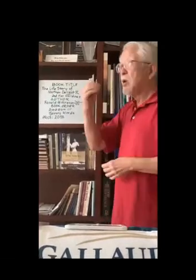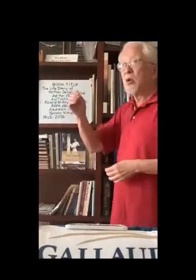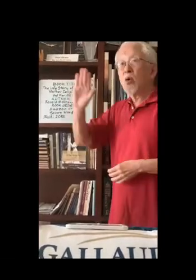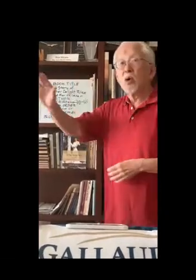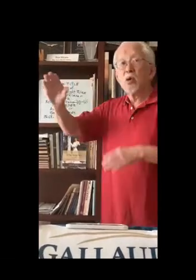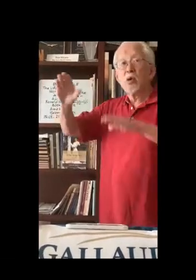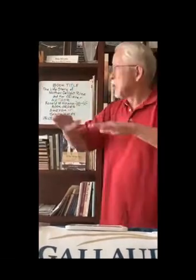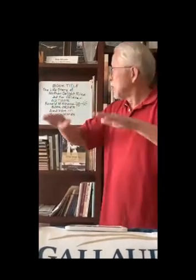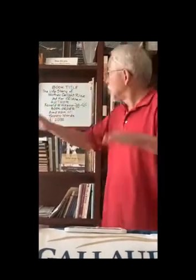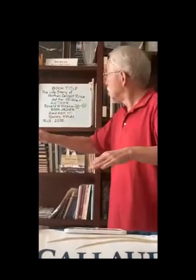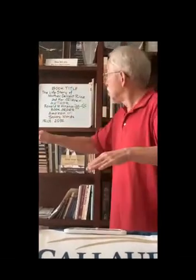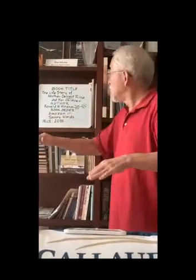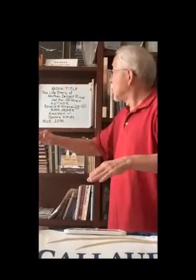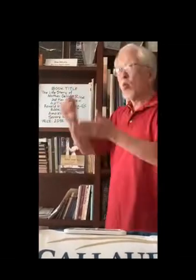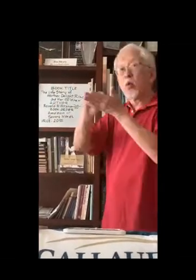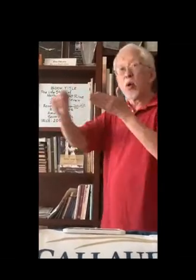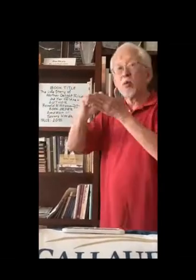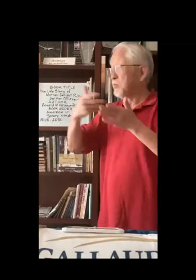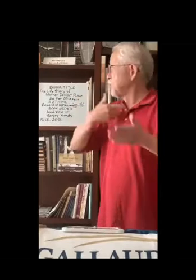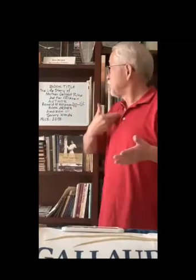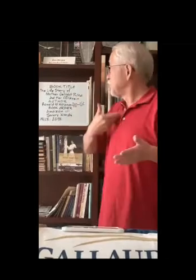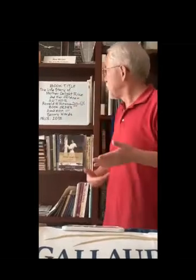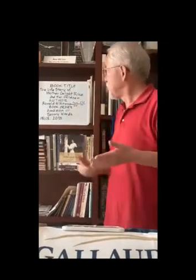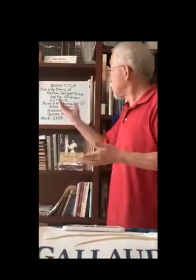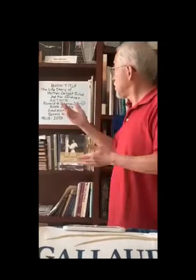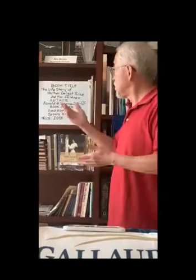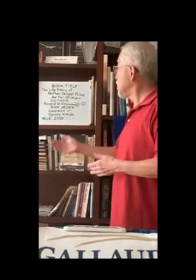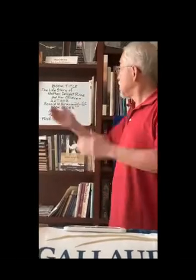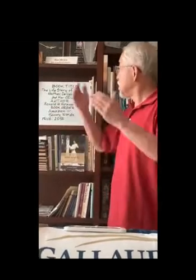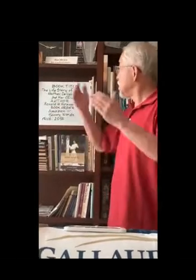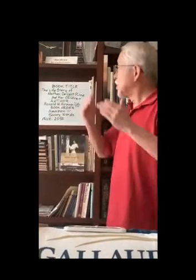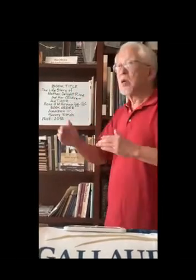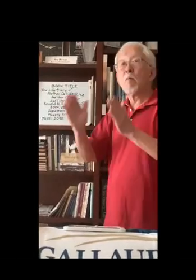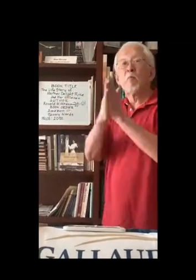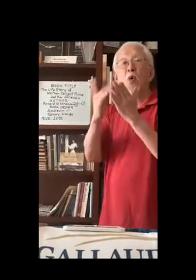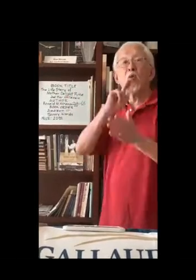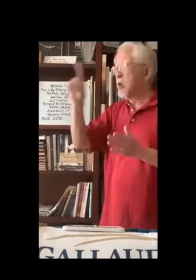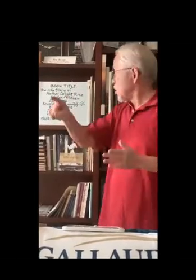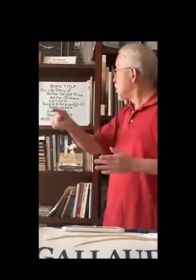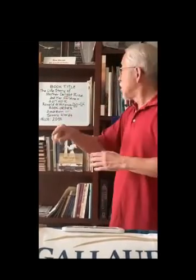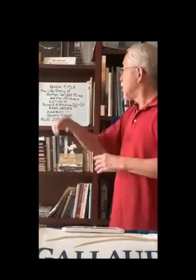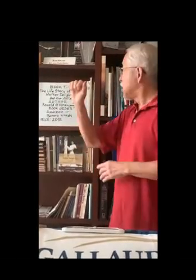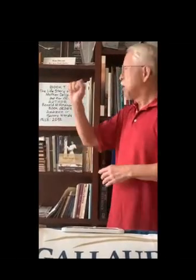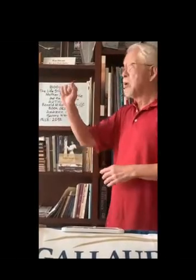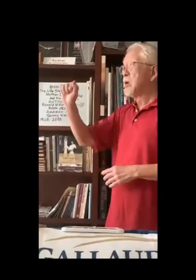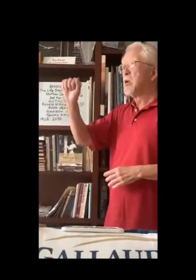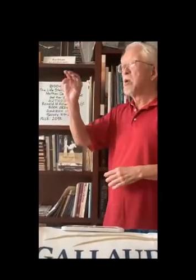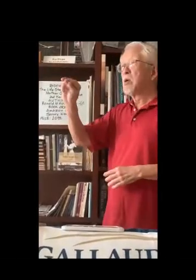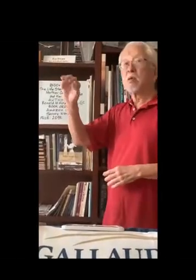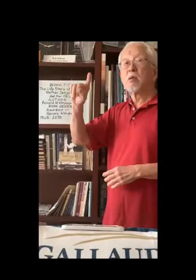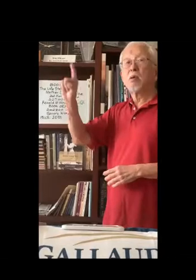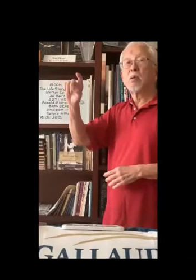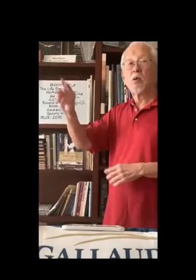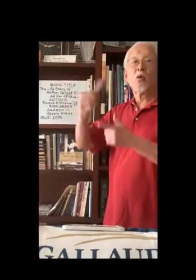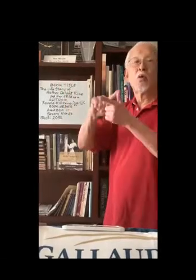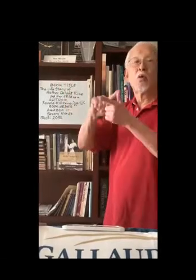Delight and Her Children. And I'm the author on Amazon.